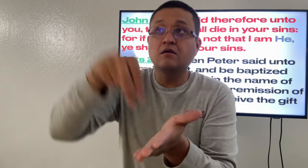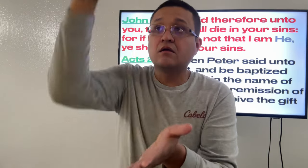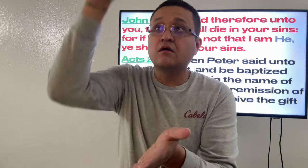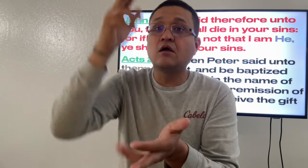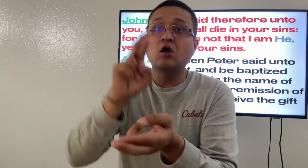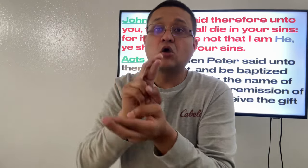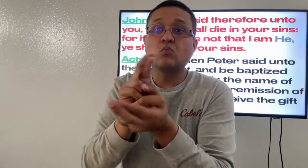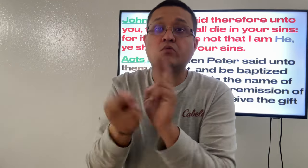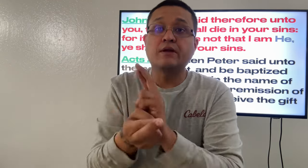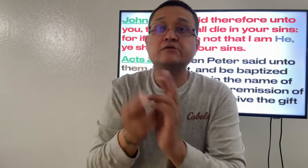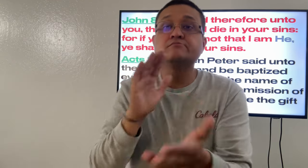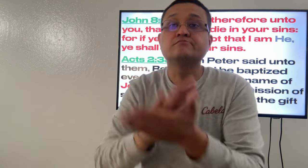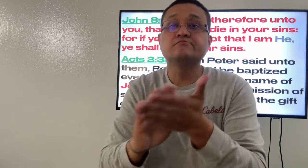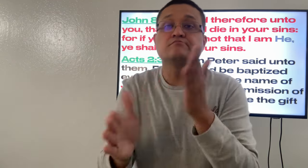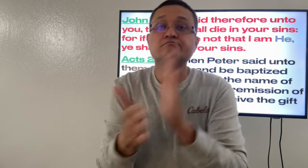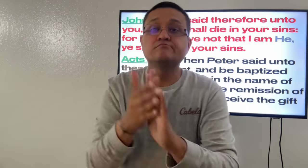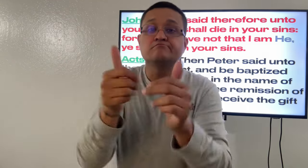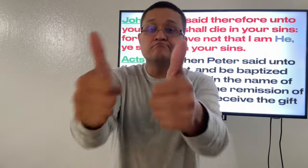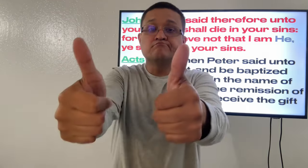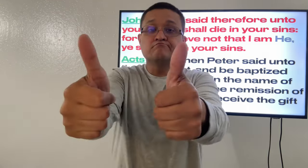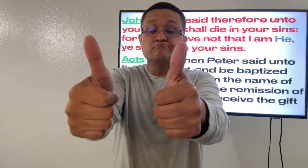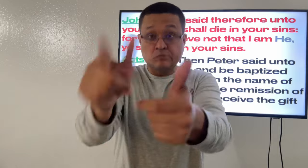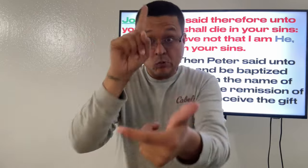you know that he died and resurrected for your sins